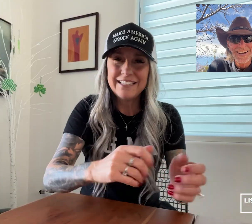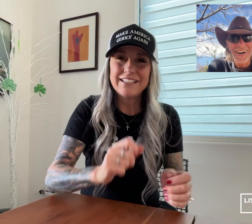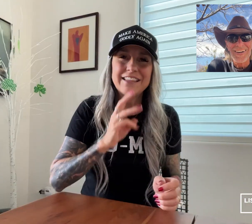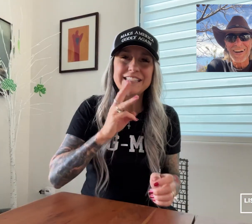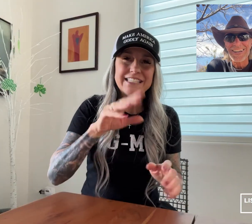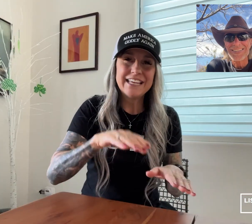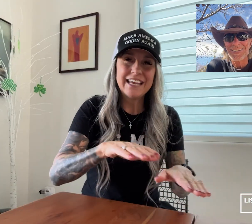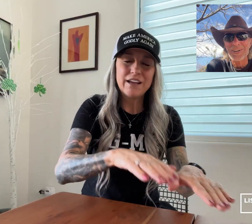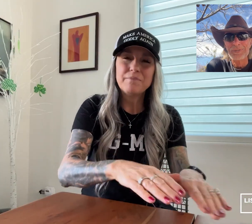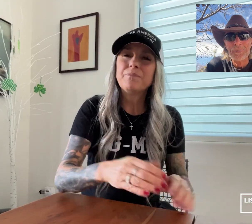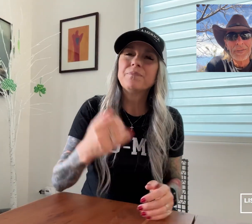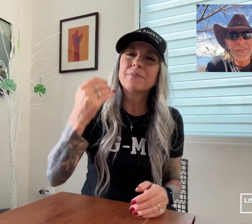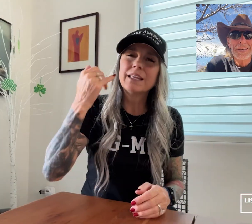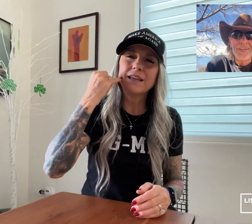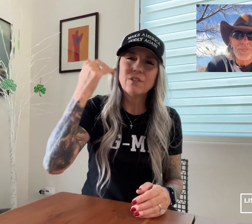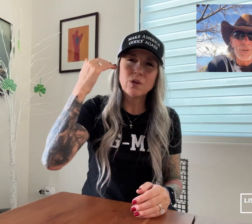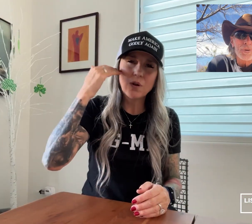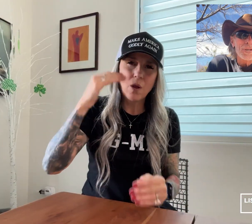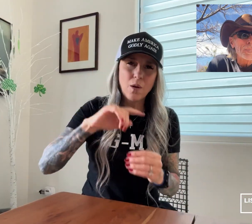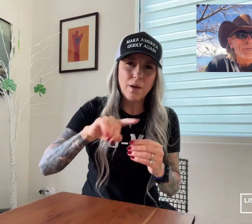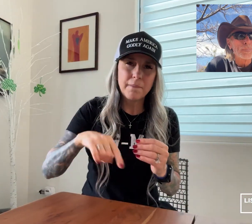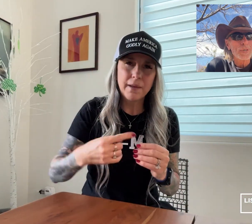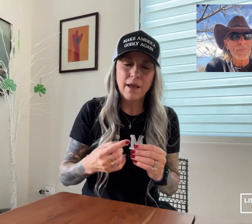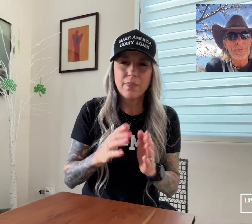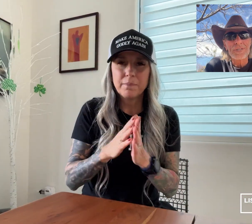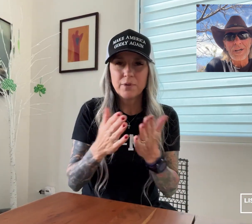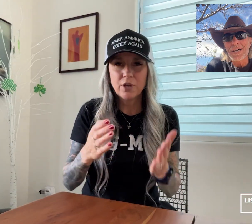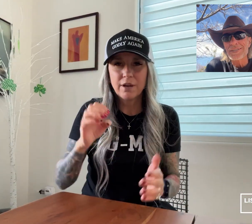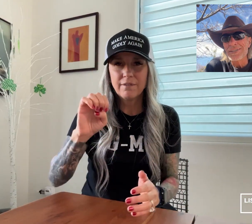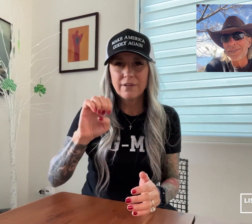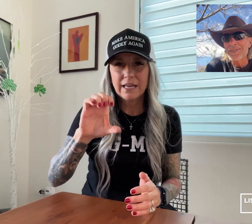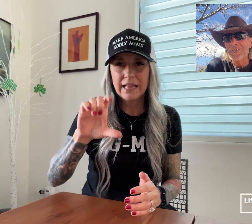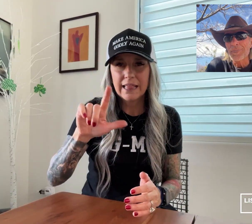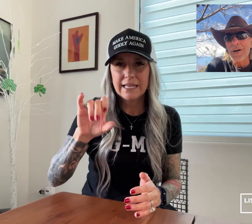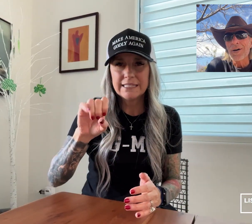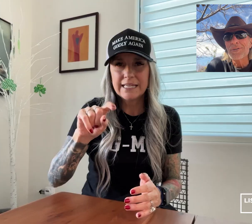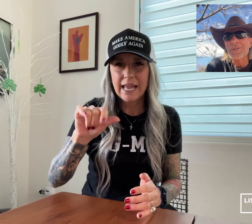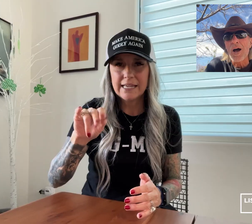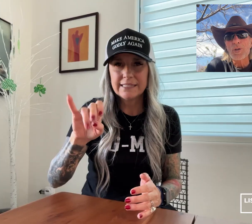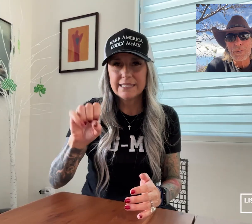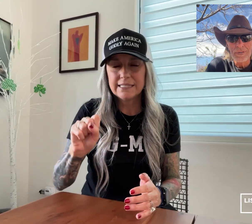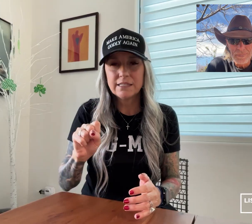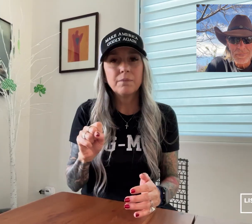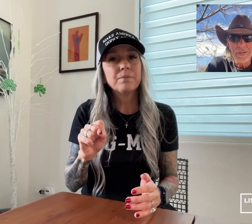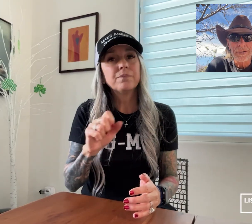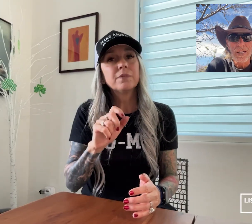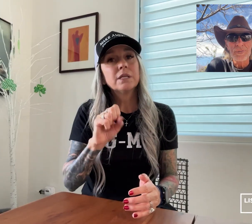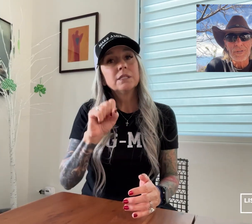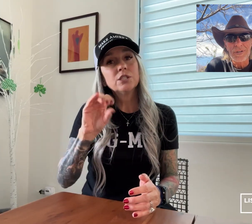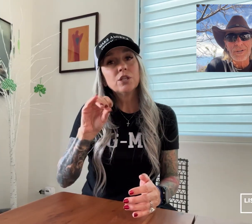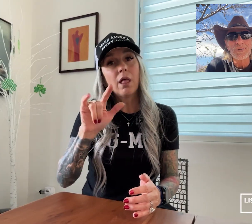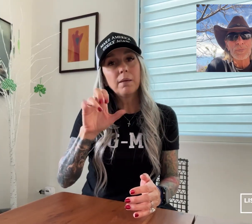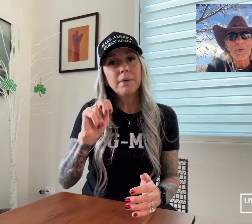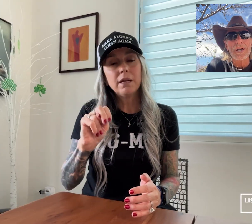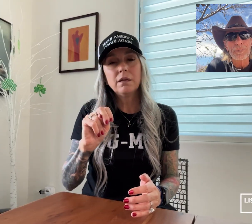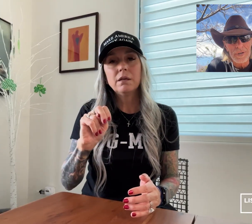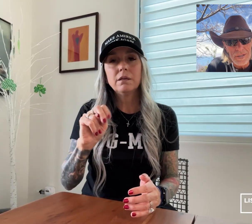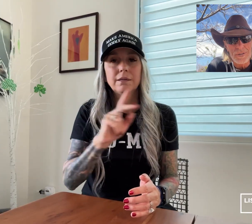All right, so if you know anything about the book of Ecclesiastes, Solomon, King David's son, who became King